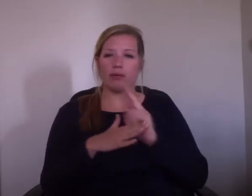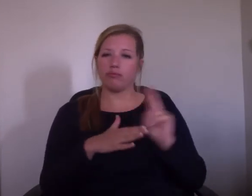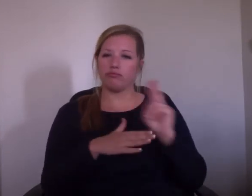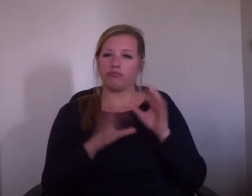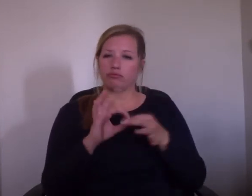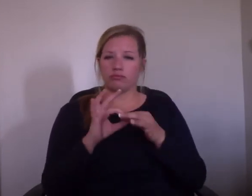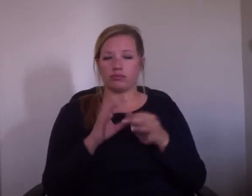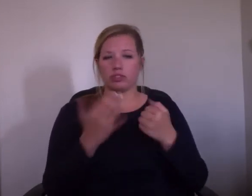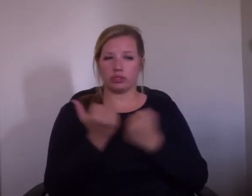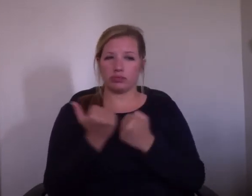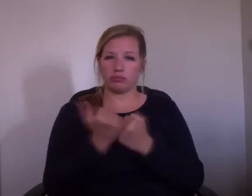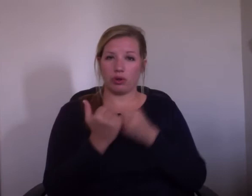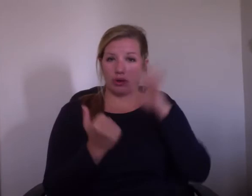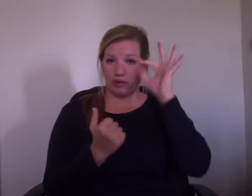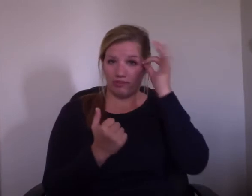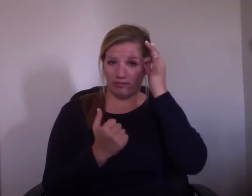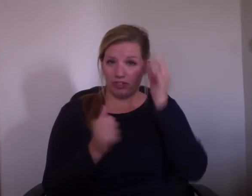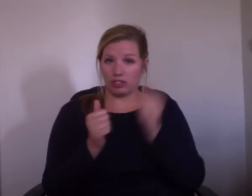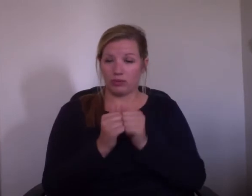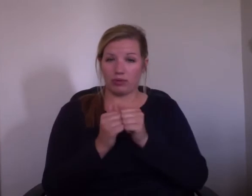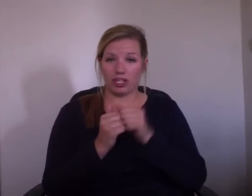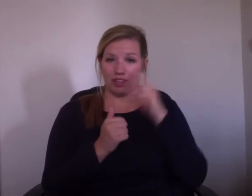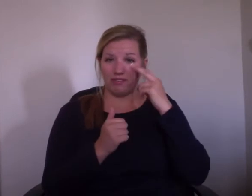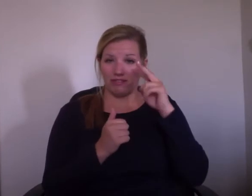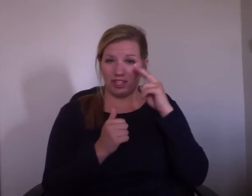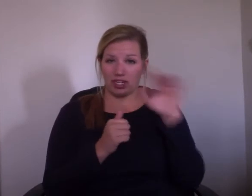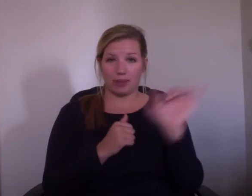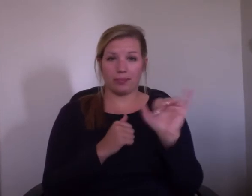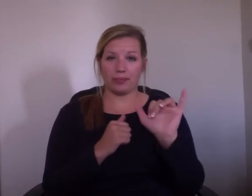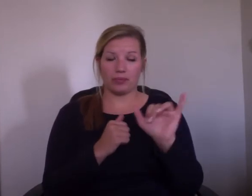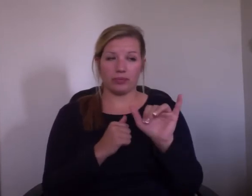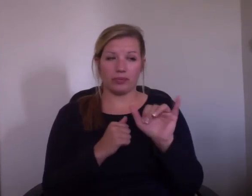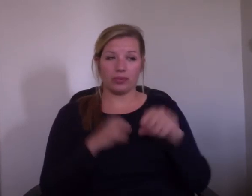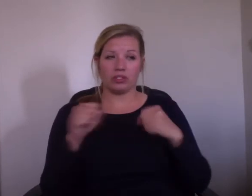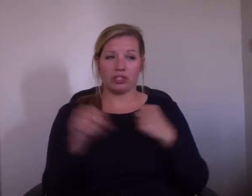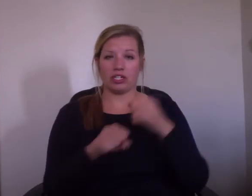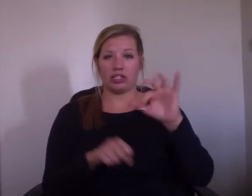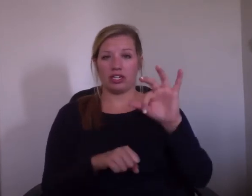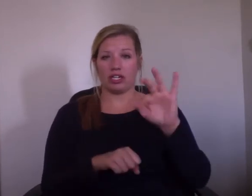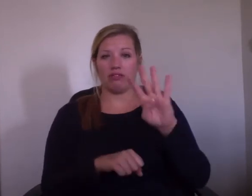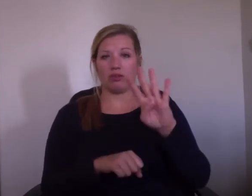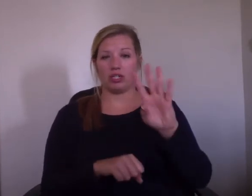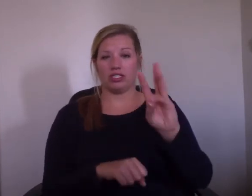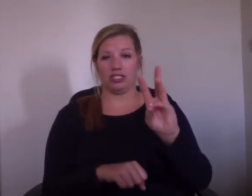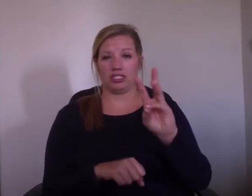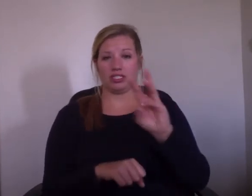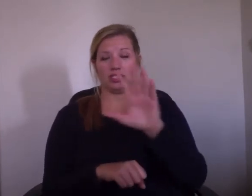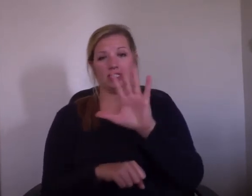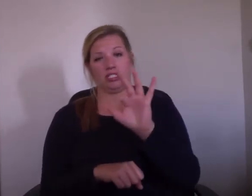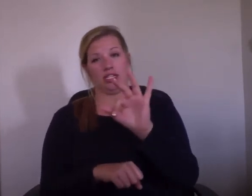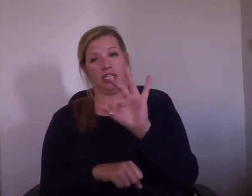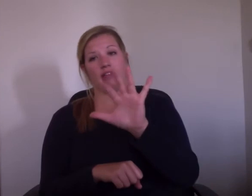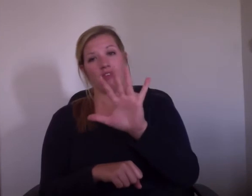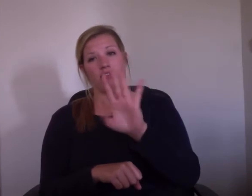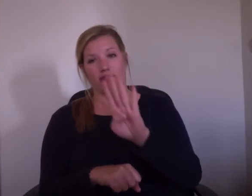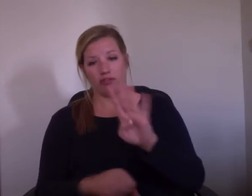that first phase that I'm talking about there, from 1946 to 1954, until a very important event happened